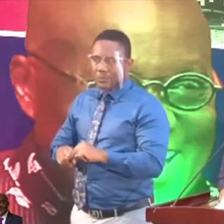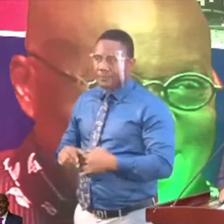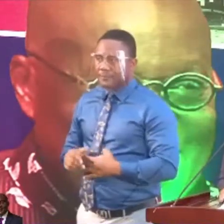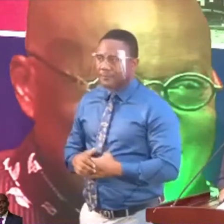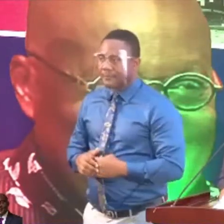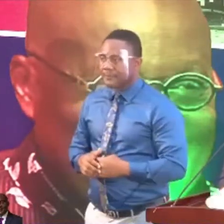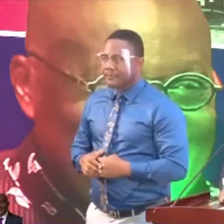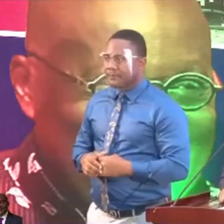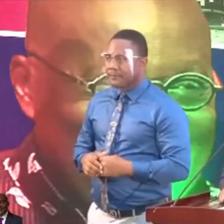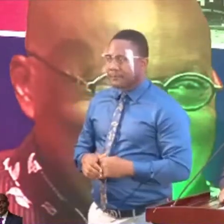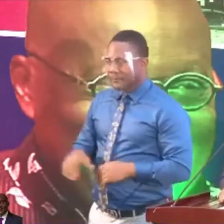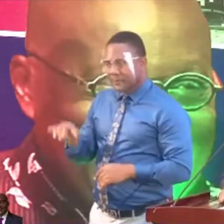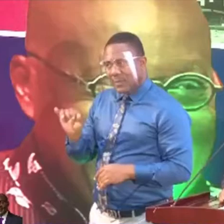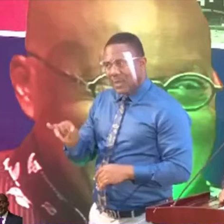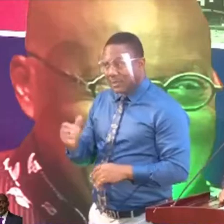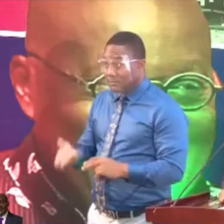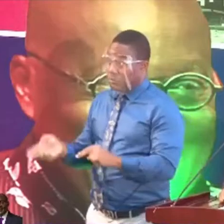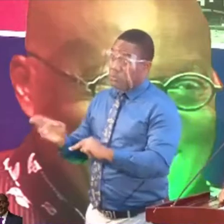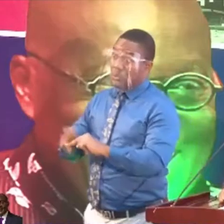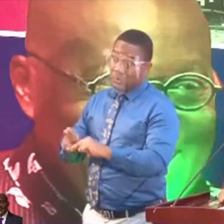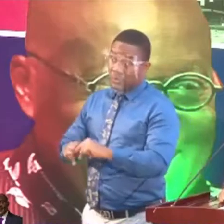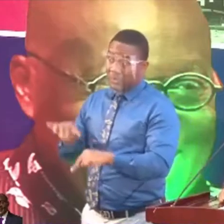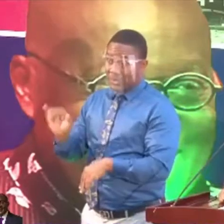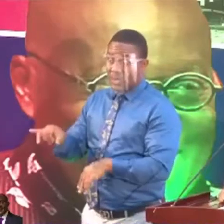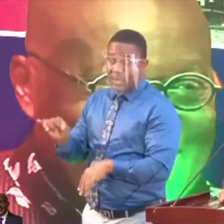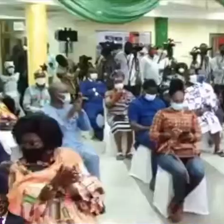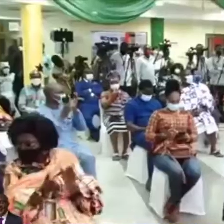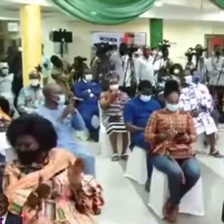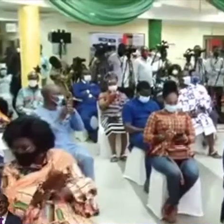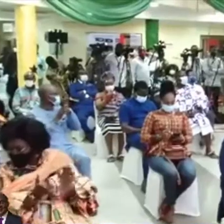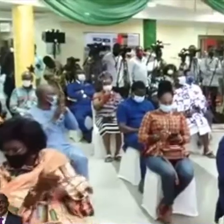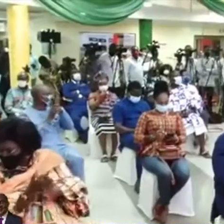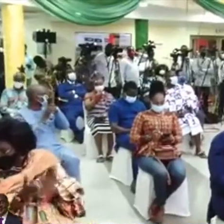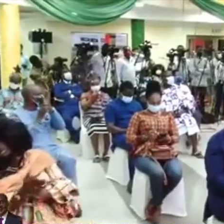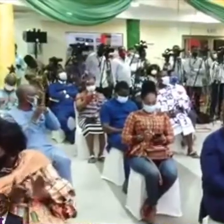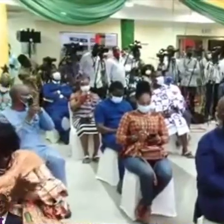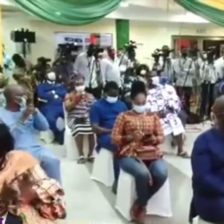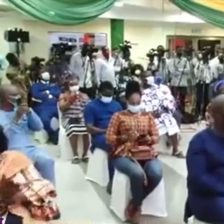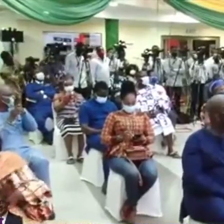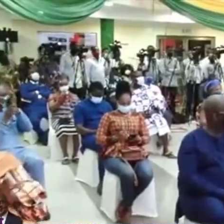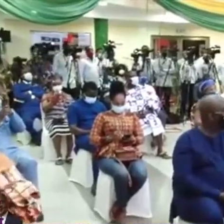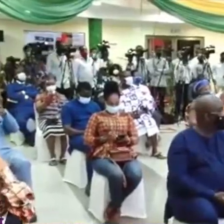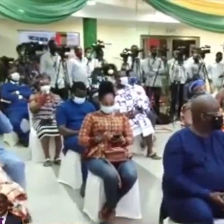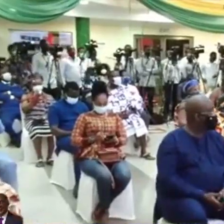This major increase in irrigable land.